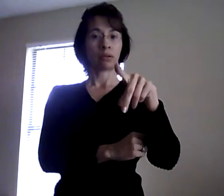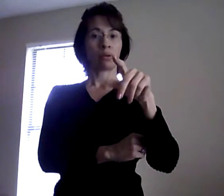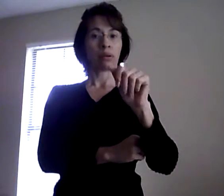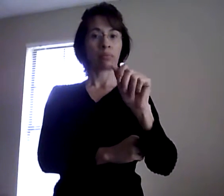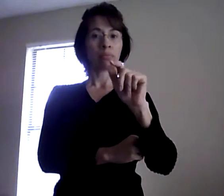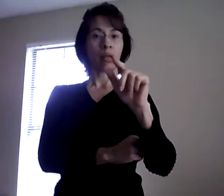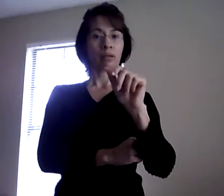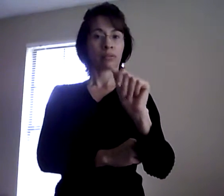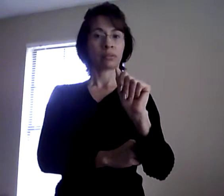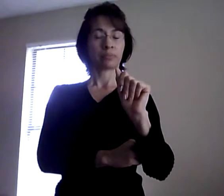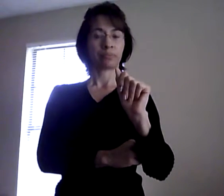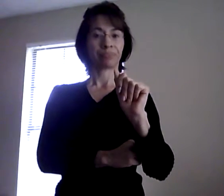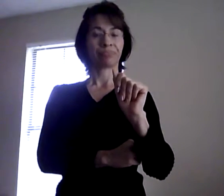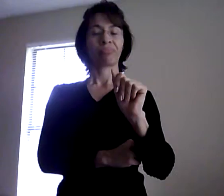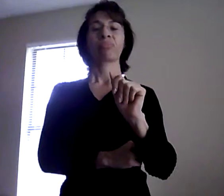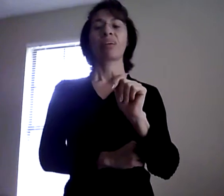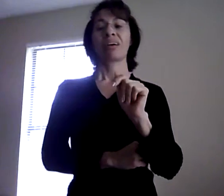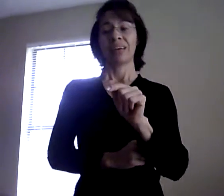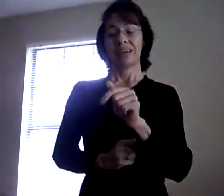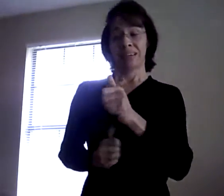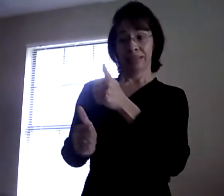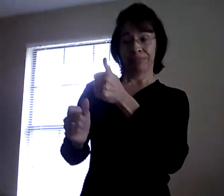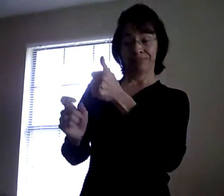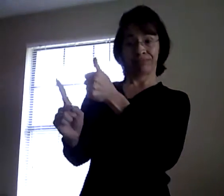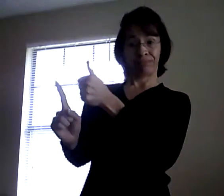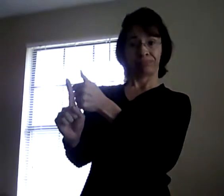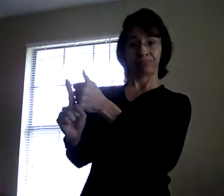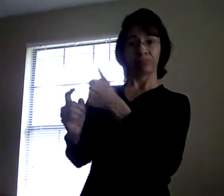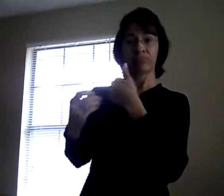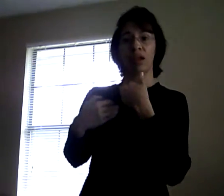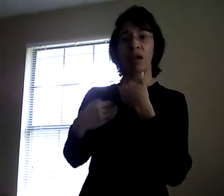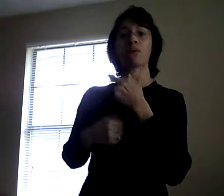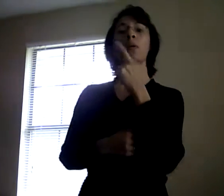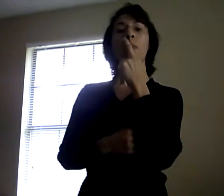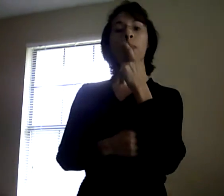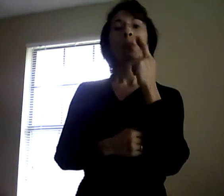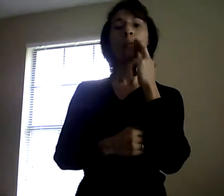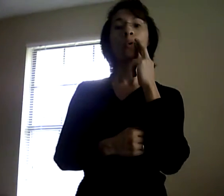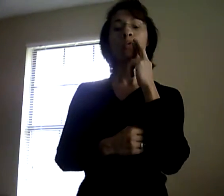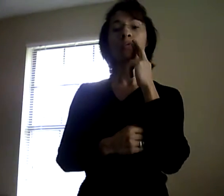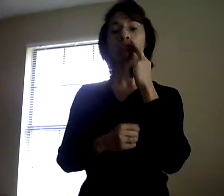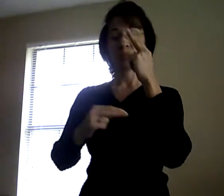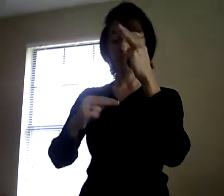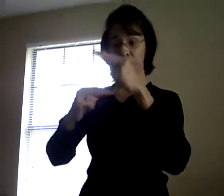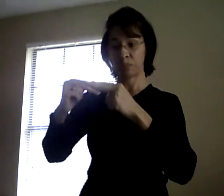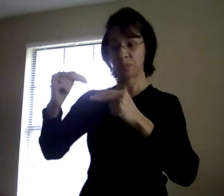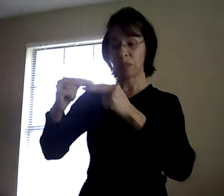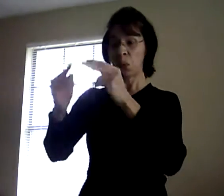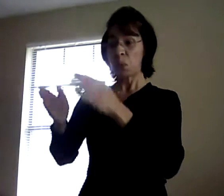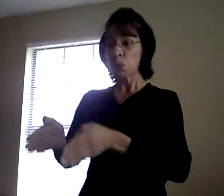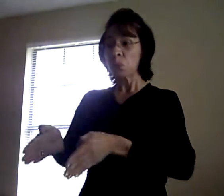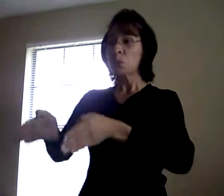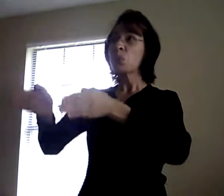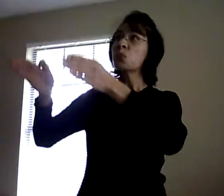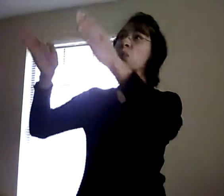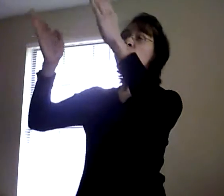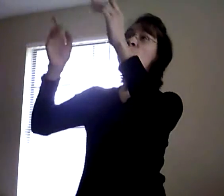a Spindletop restaurant. It's the name of the restaurant. It's called Spindletop, and you go all the way up to the top of this building, and then the restaurant kind